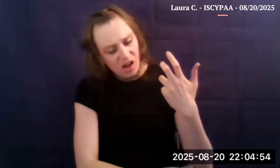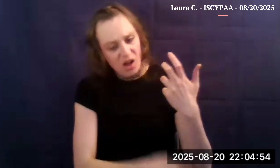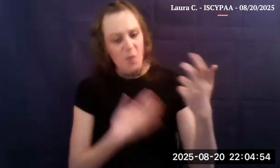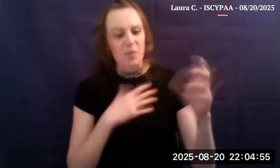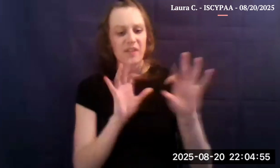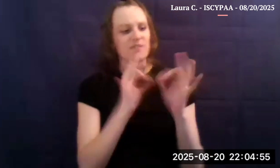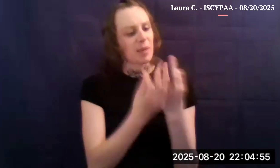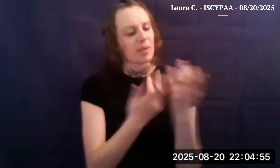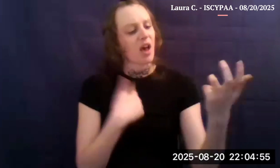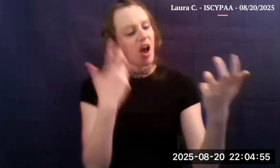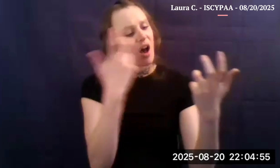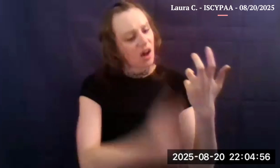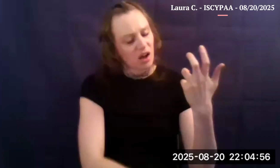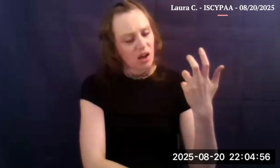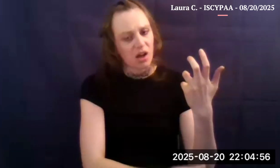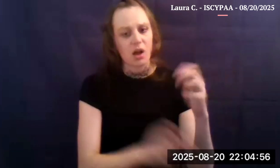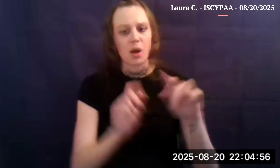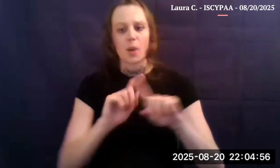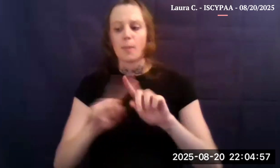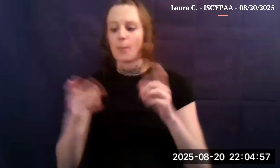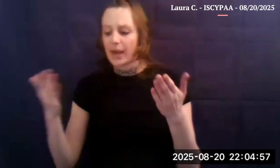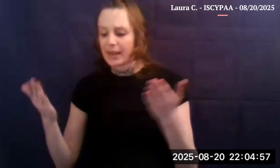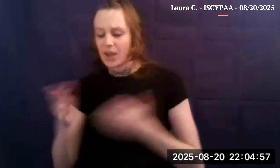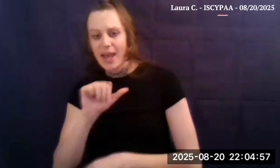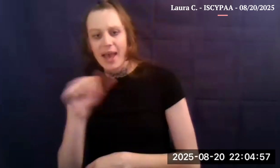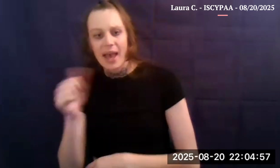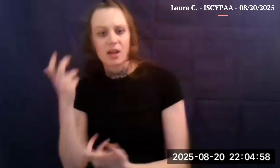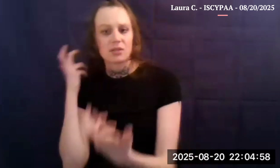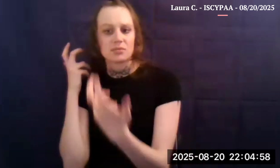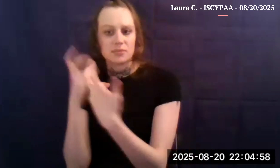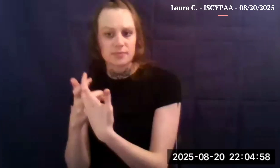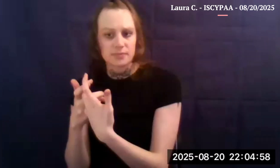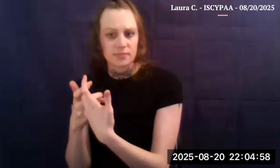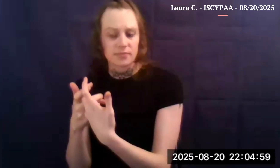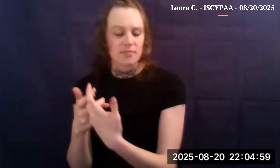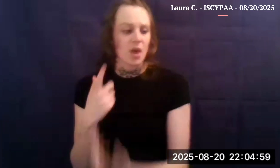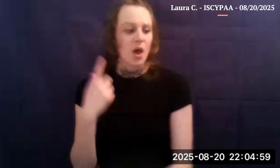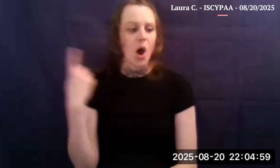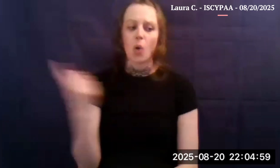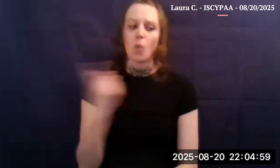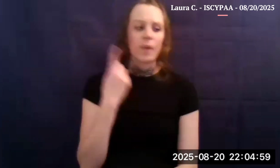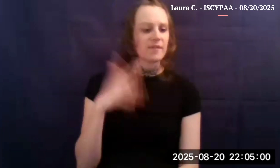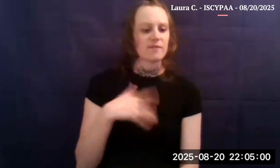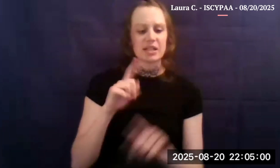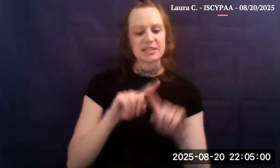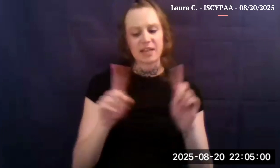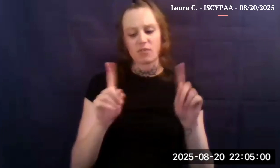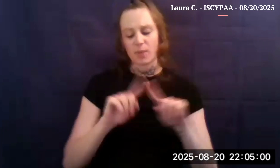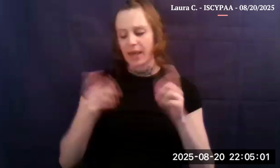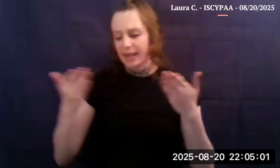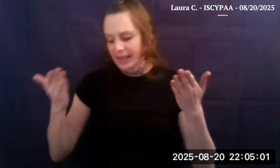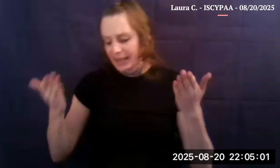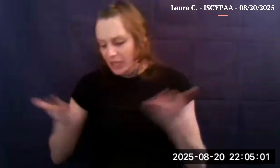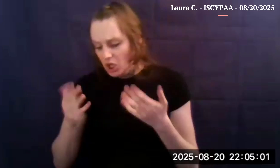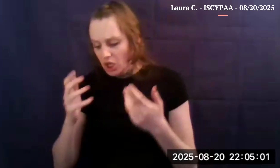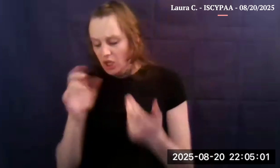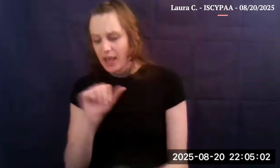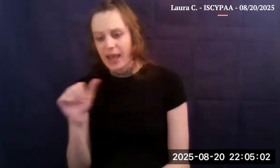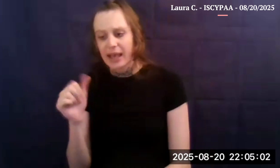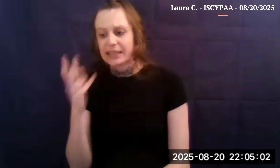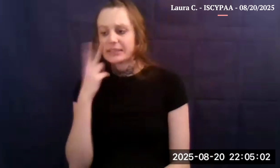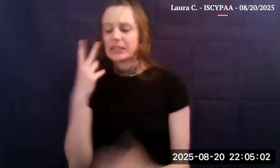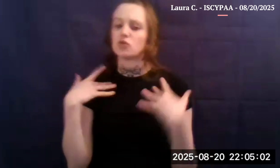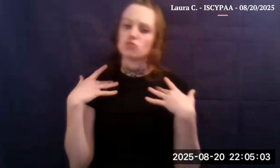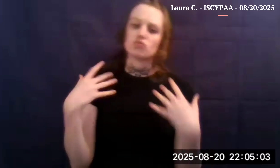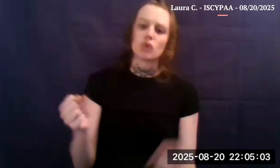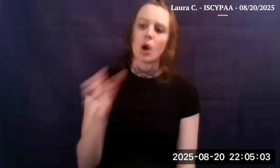family because I was so different. I was the black sheep, you know, but coming into AA, seeing all these strong